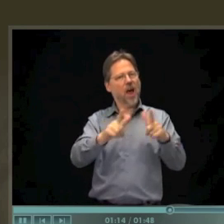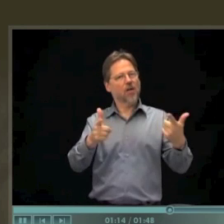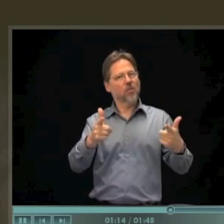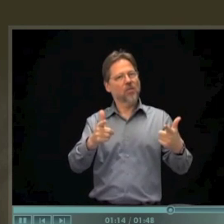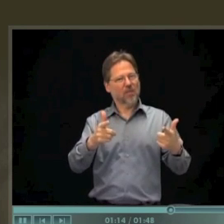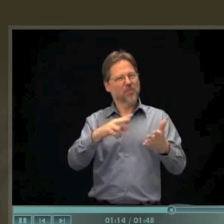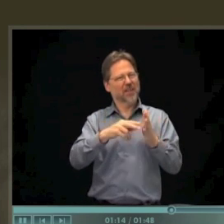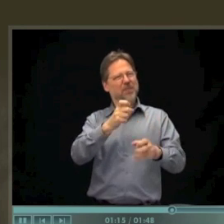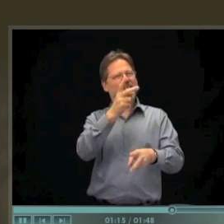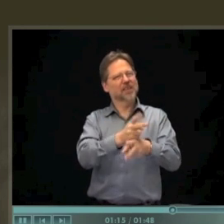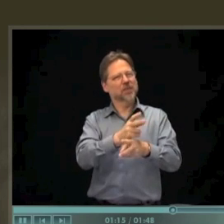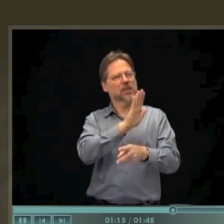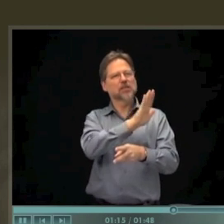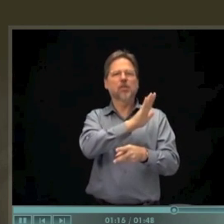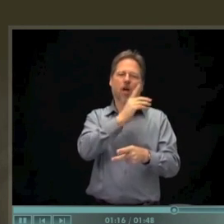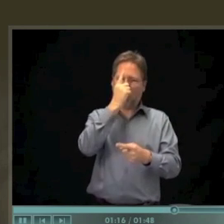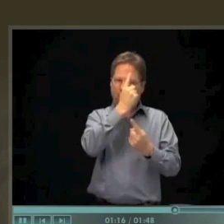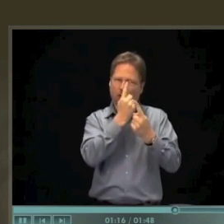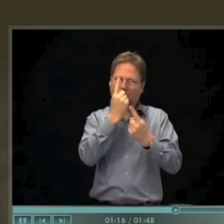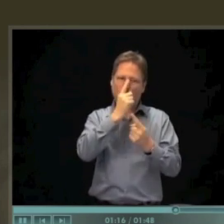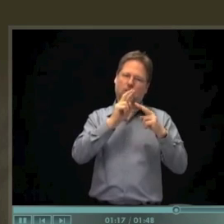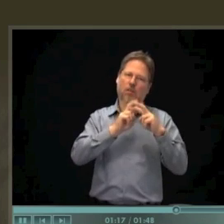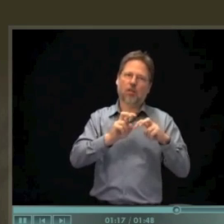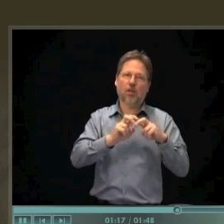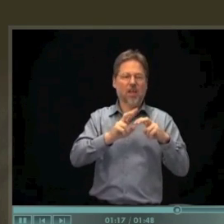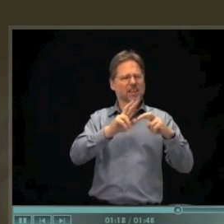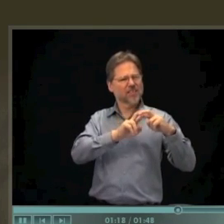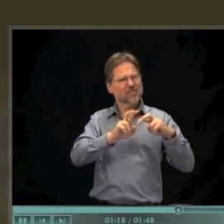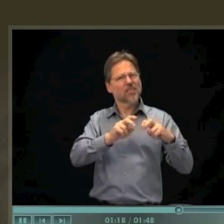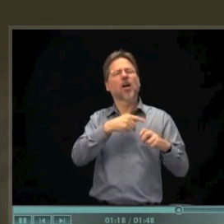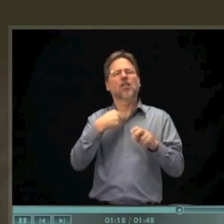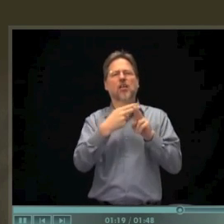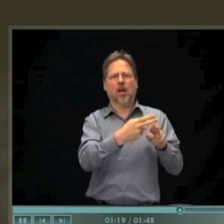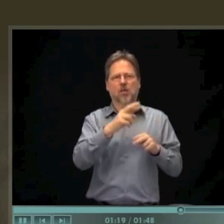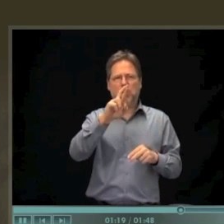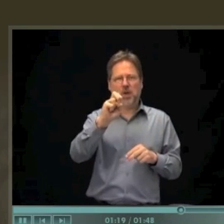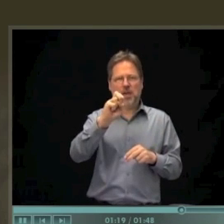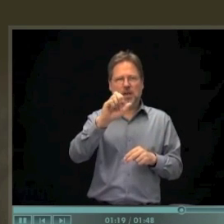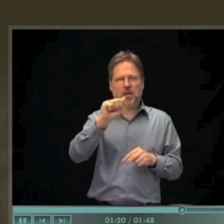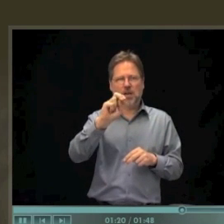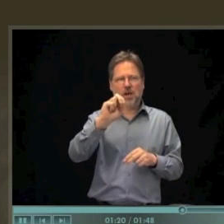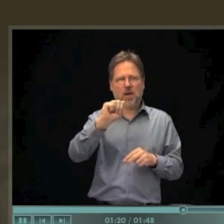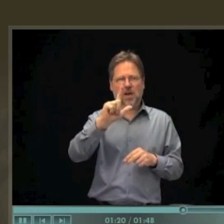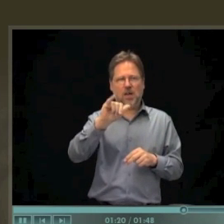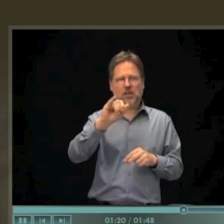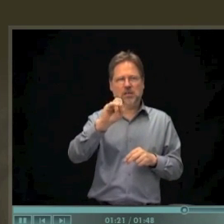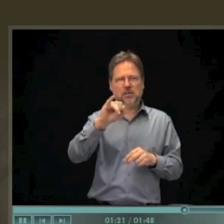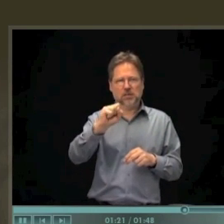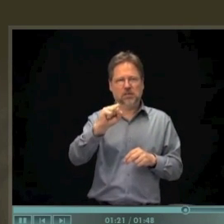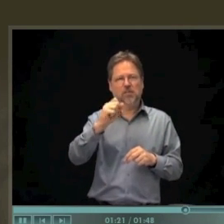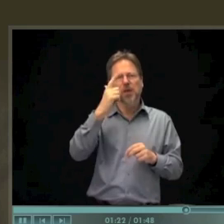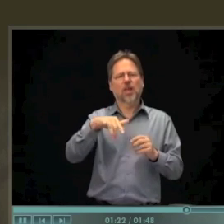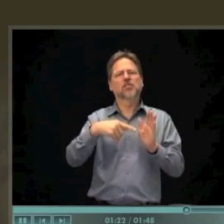It shows their function in the language. So we definitely consider folk etymology in our